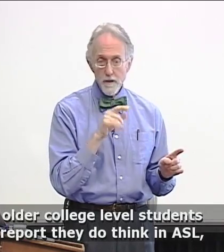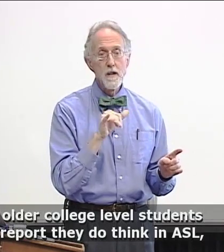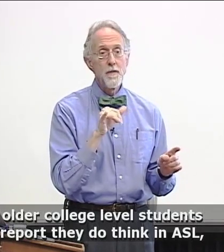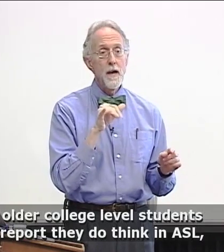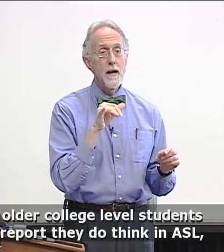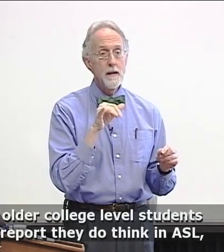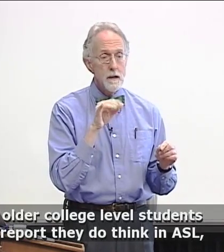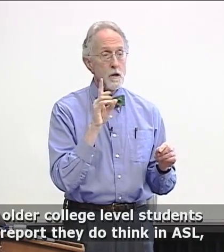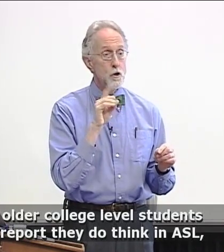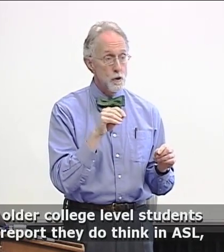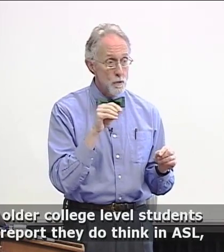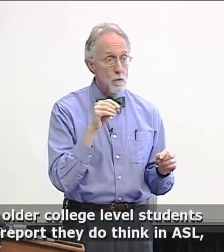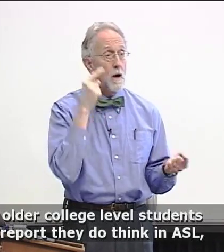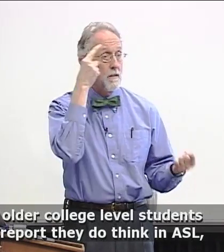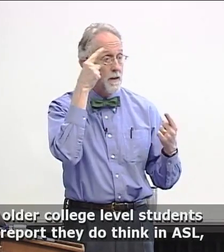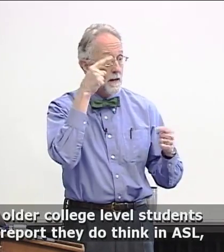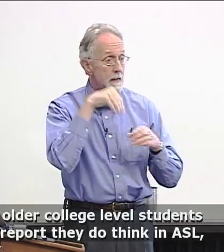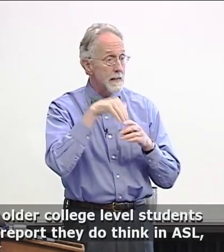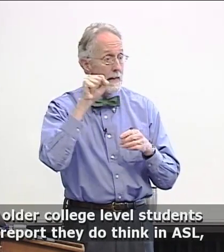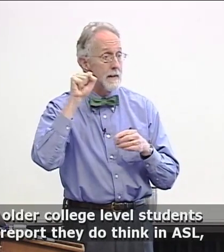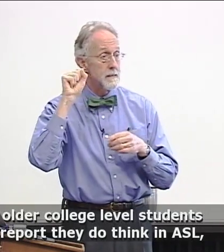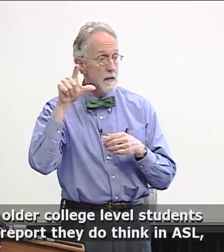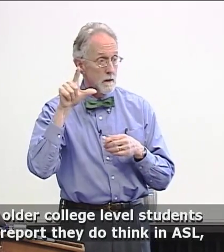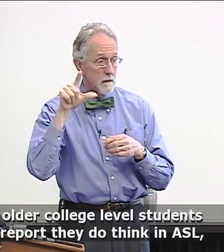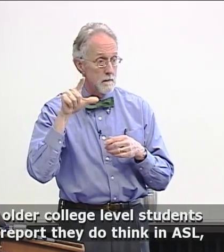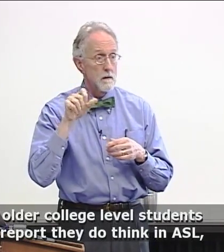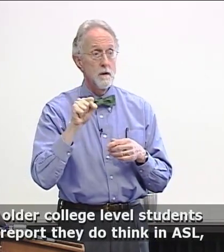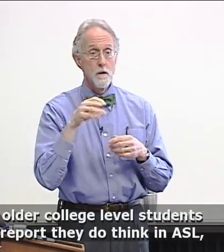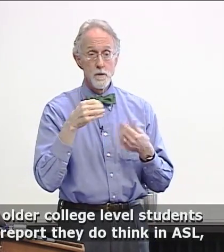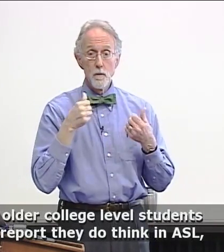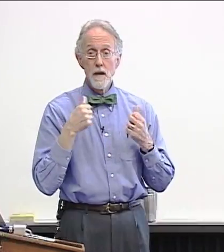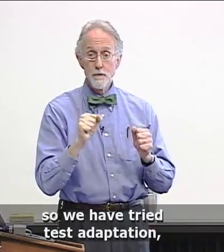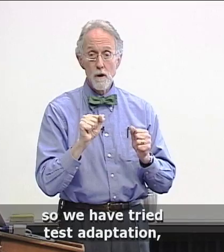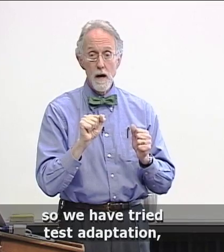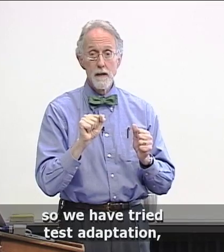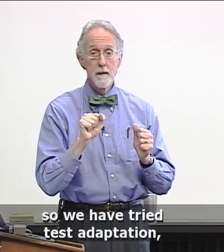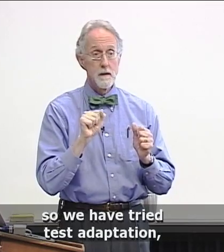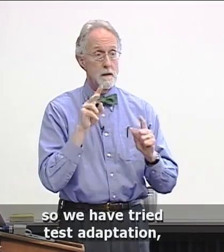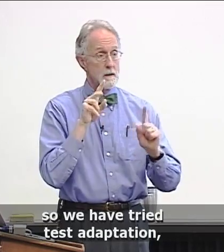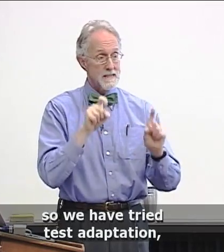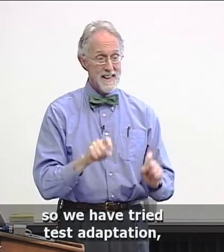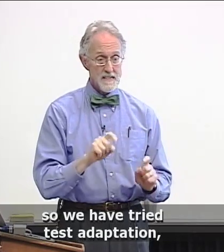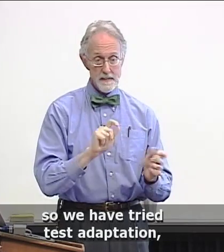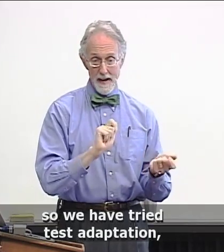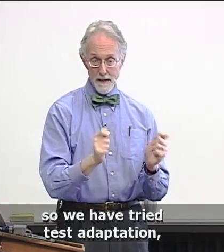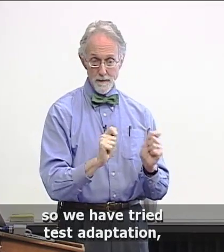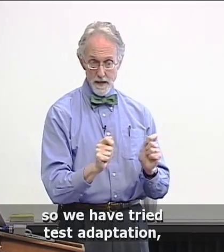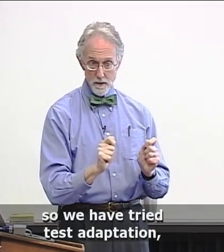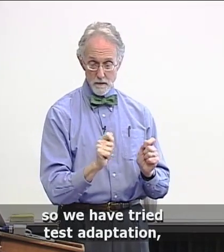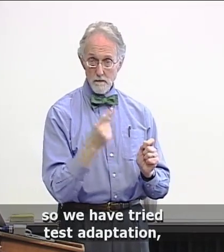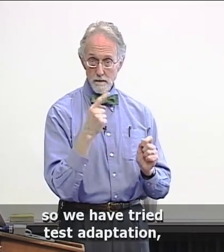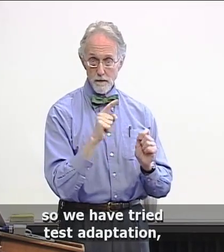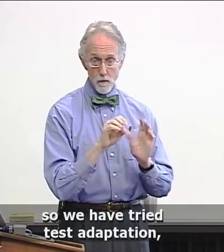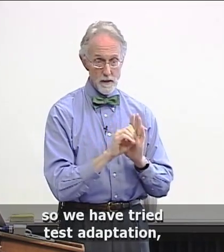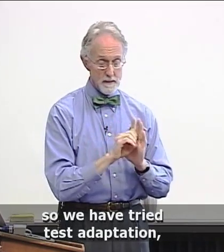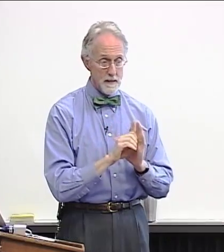that they do think in ASL. So we have tried test adaptation, for one